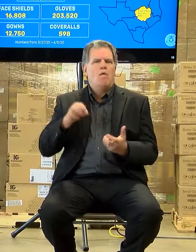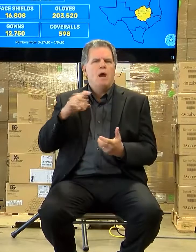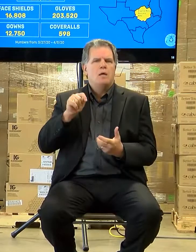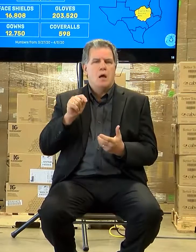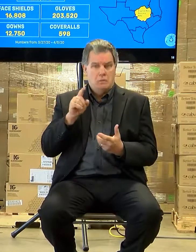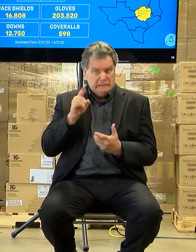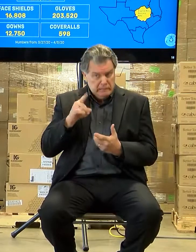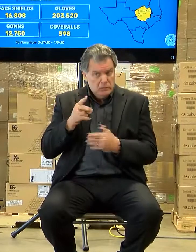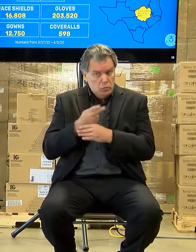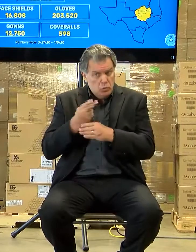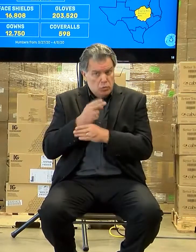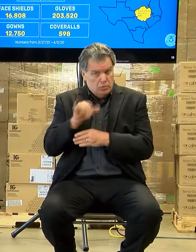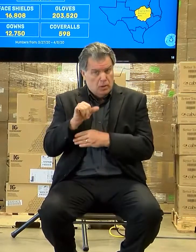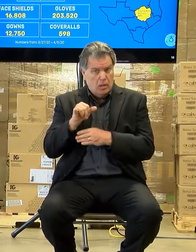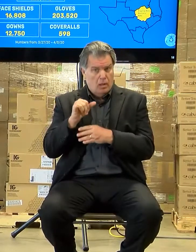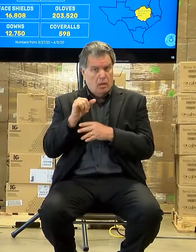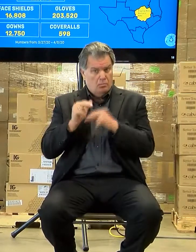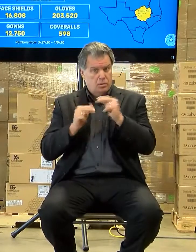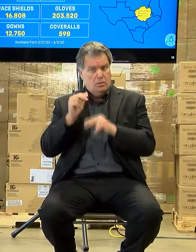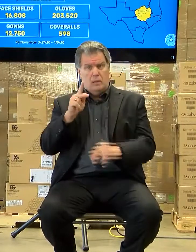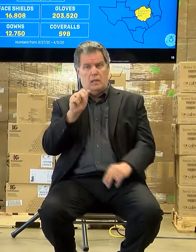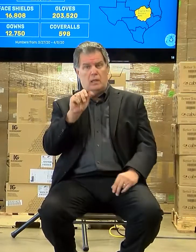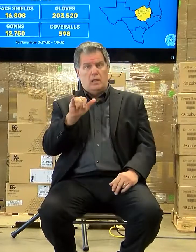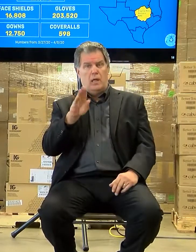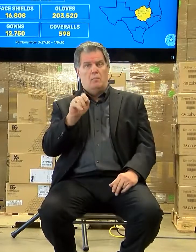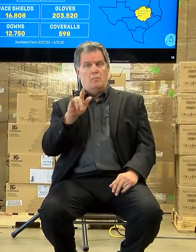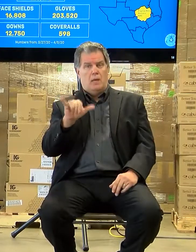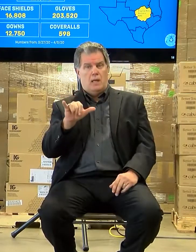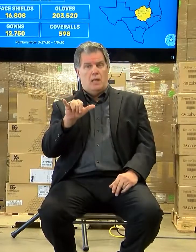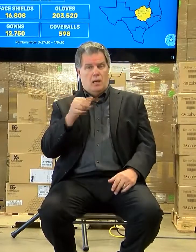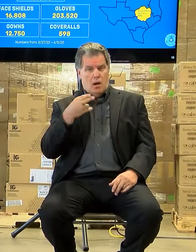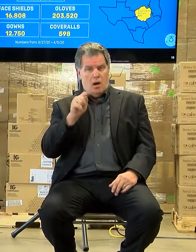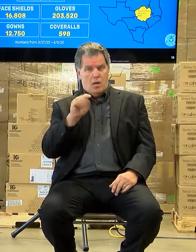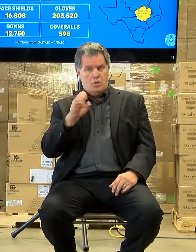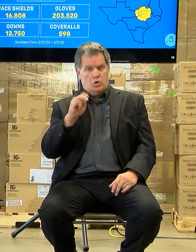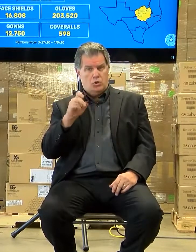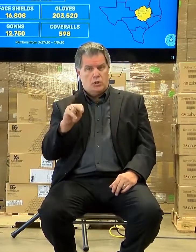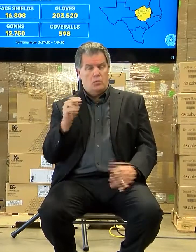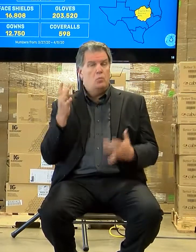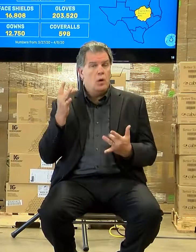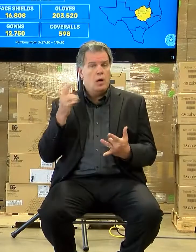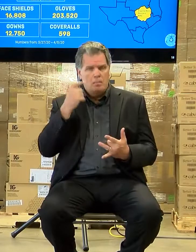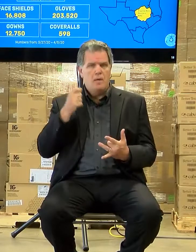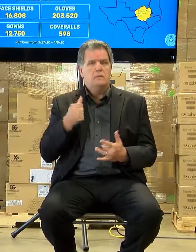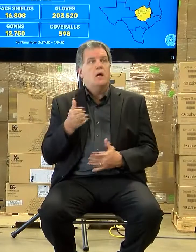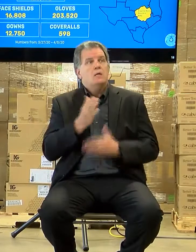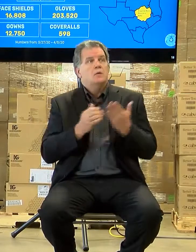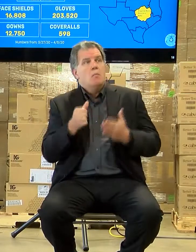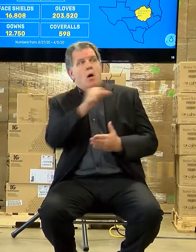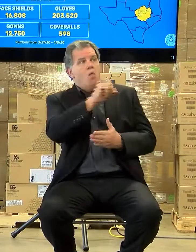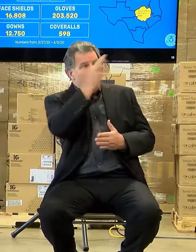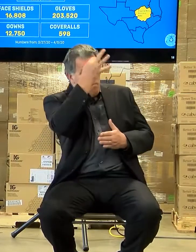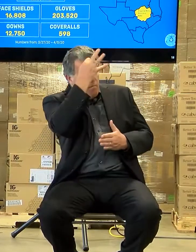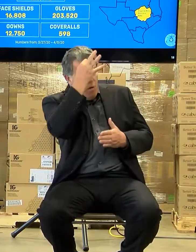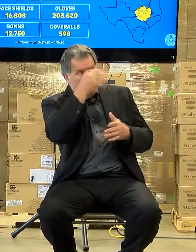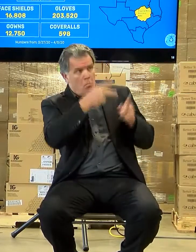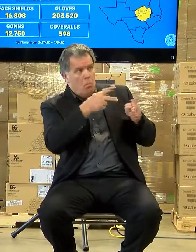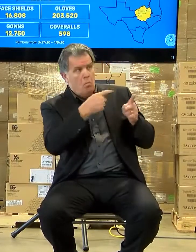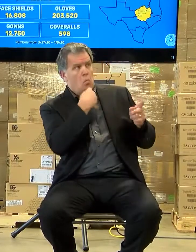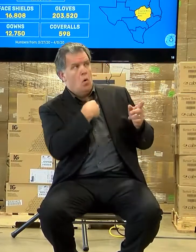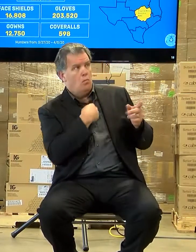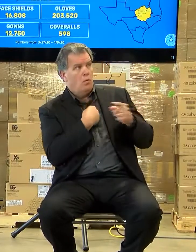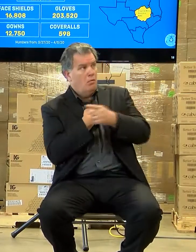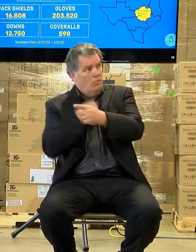use the K. Bailey Hutchinson Center, because other federal officials told me that if Dallas County is not going to use that,